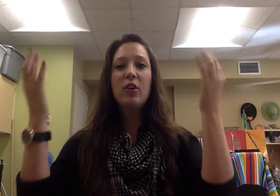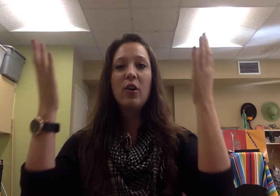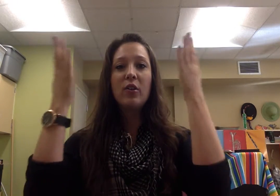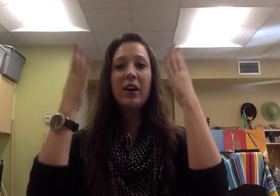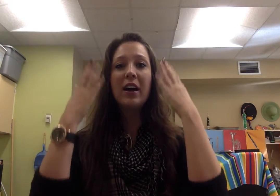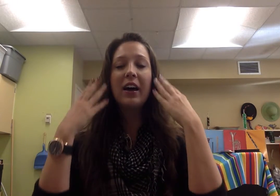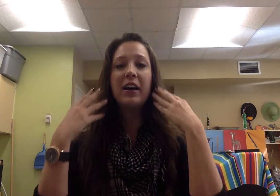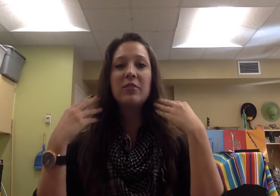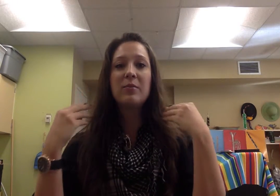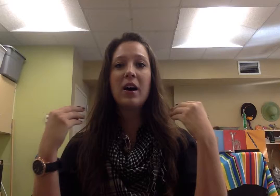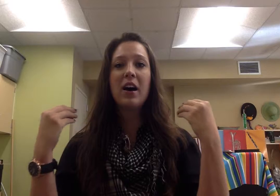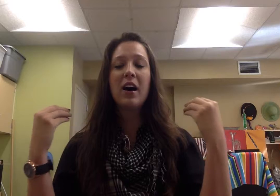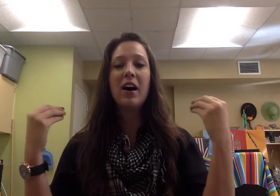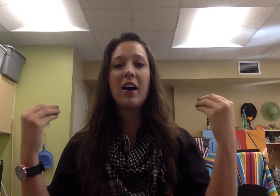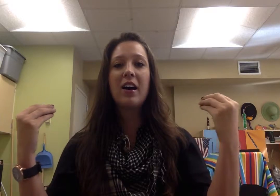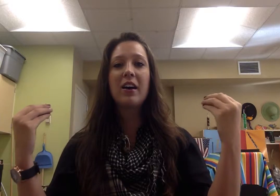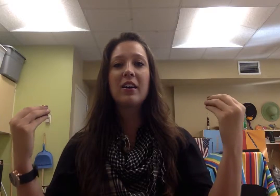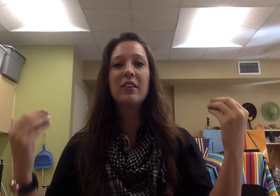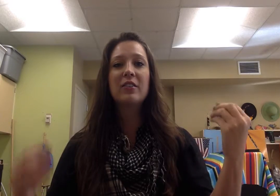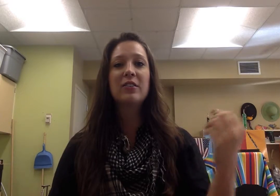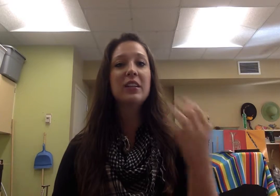tender and mild,